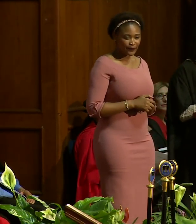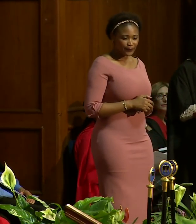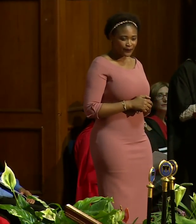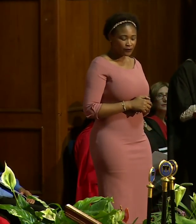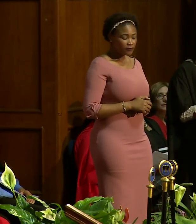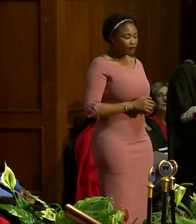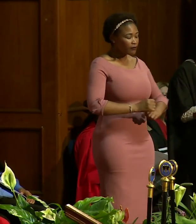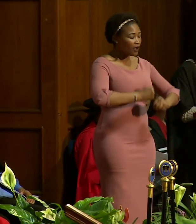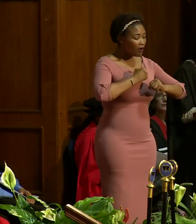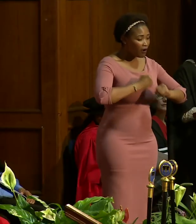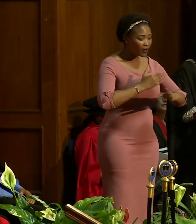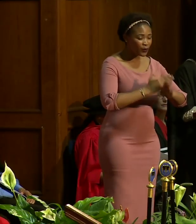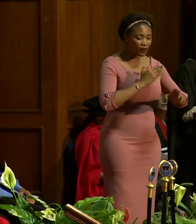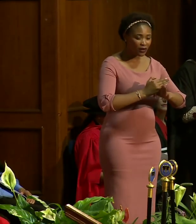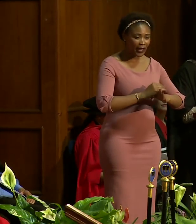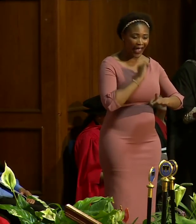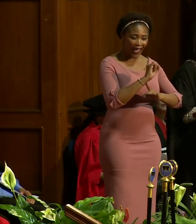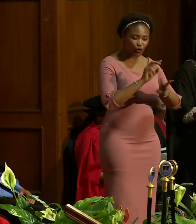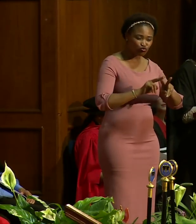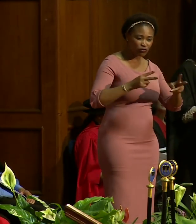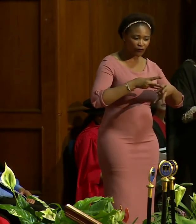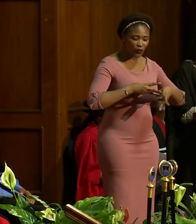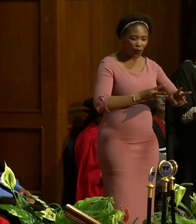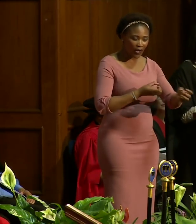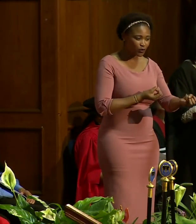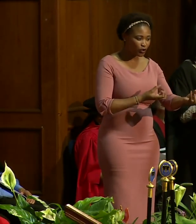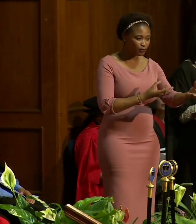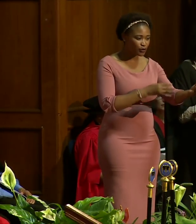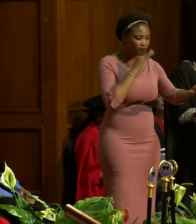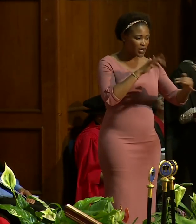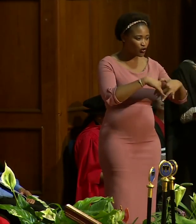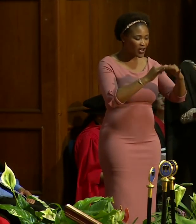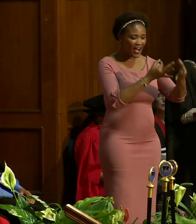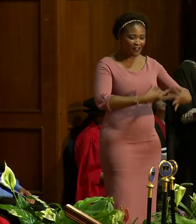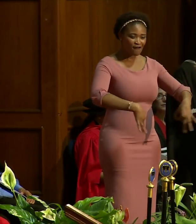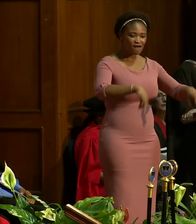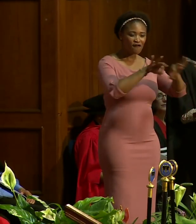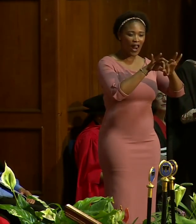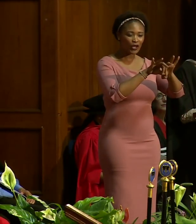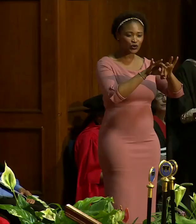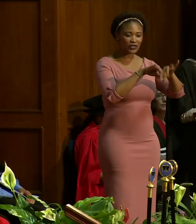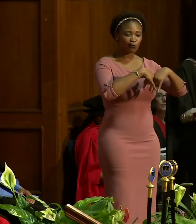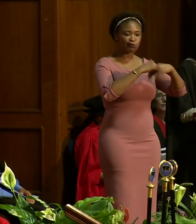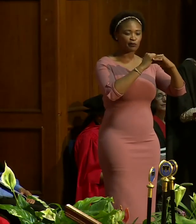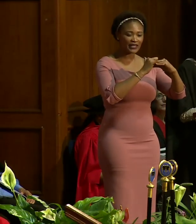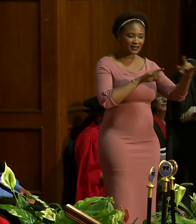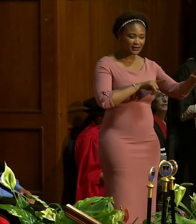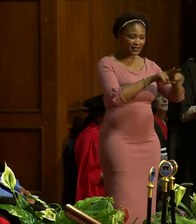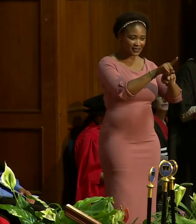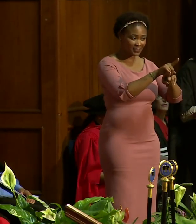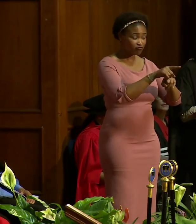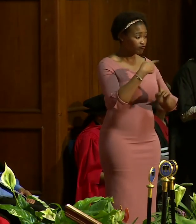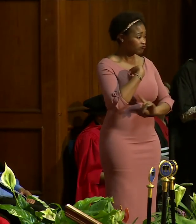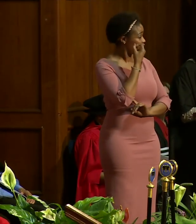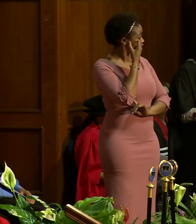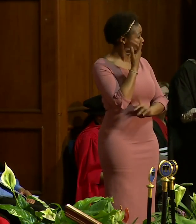Hard work and your unique contribution over time creates value that yields success. I get